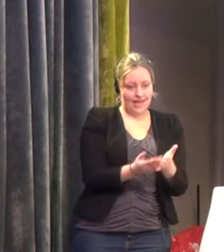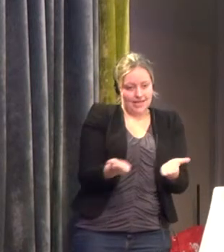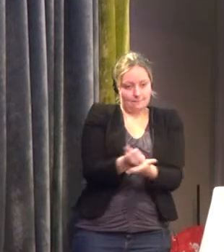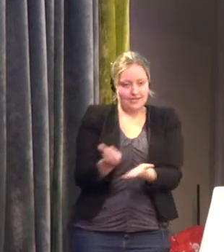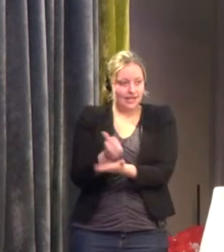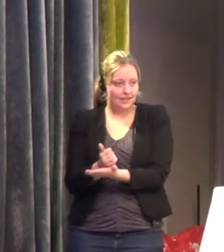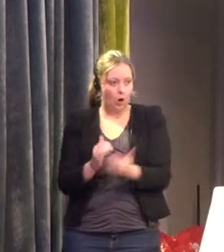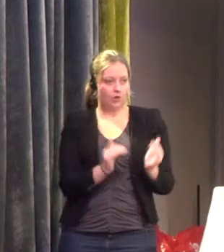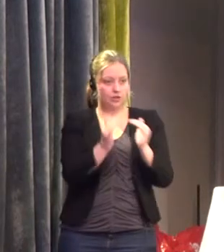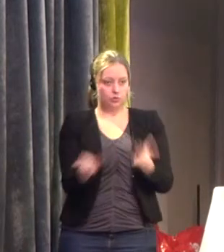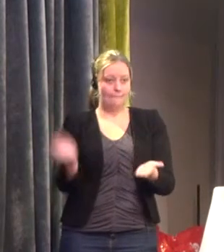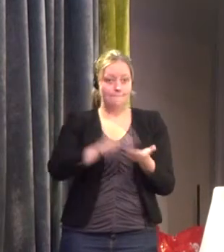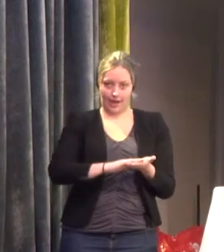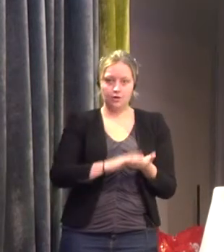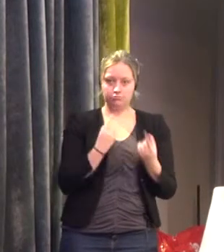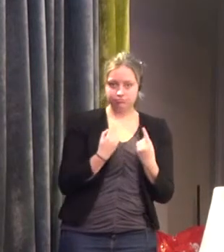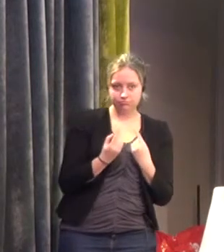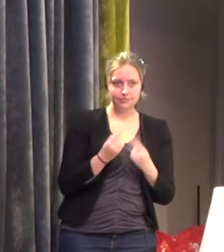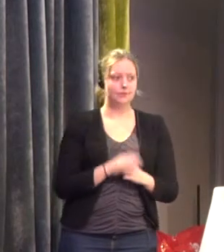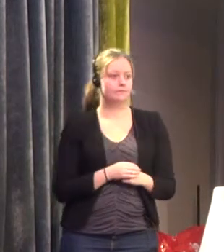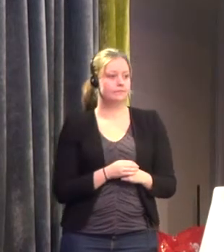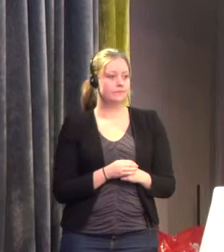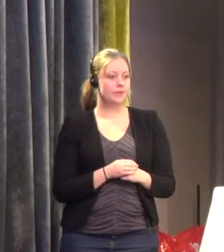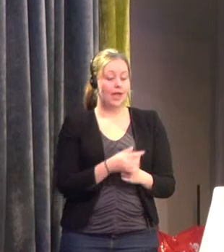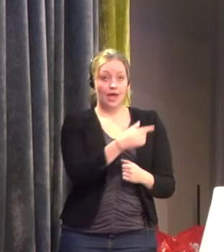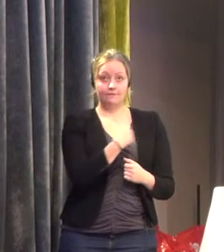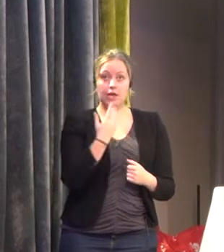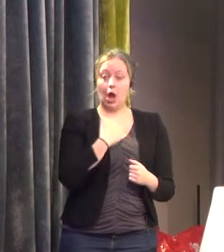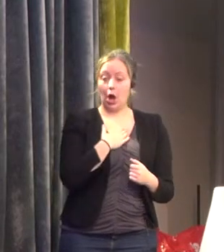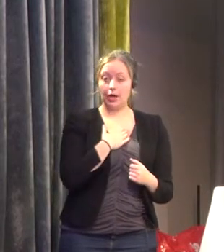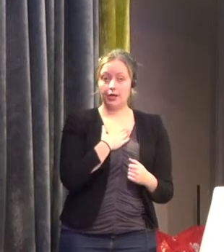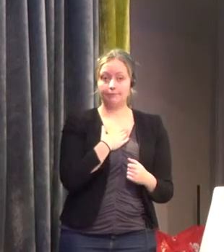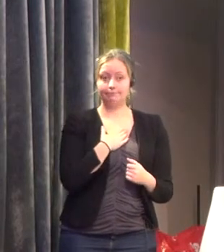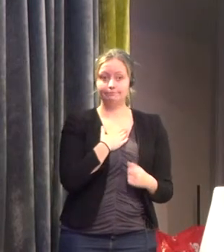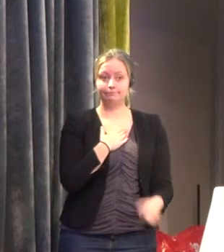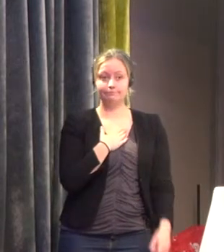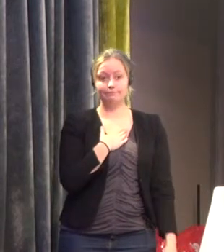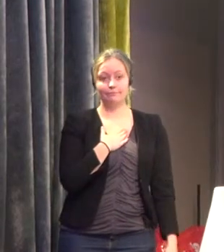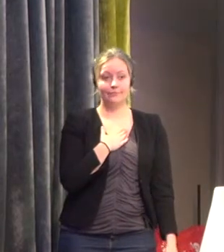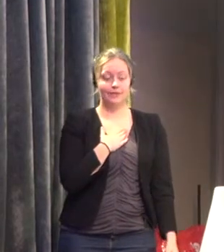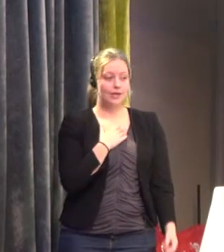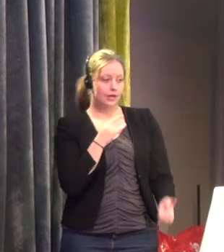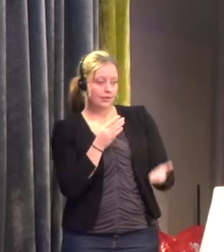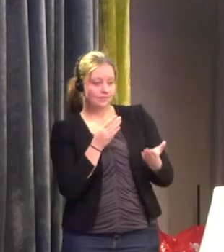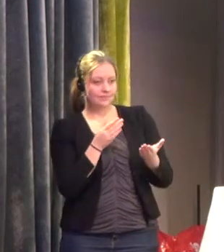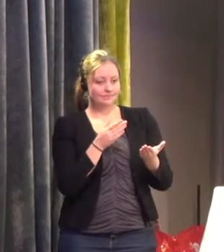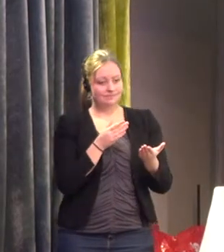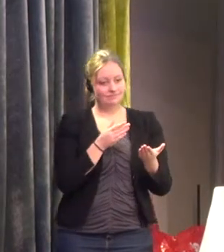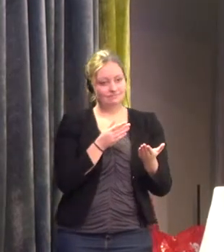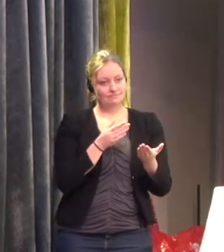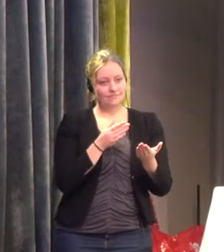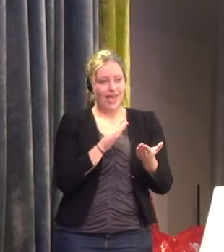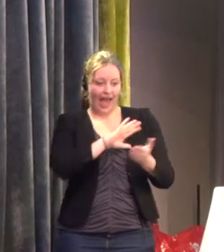without us was present throughout the negotiation and is seen throughout the document and is moving the implementation